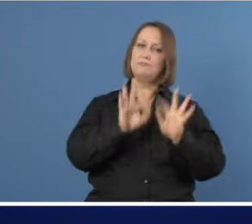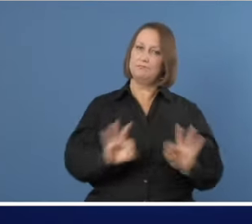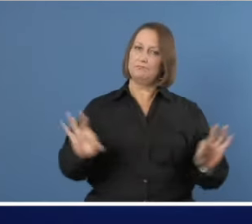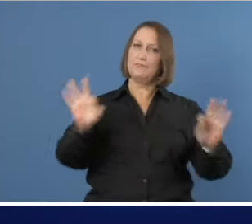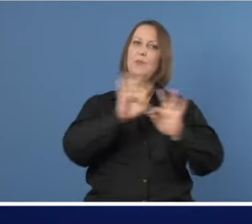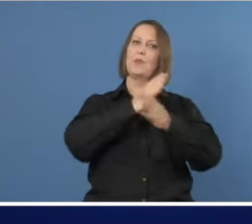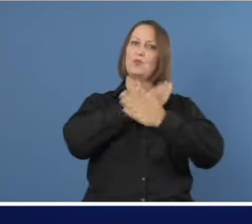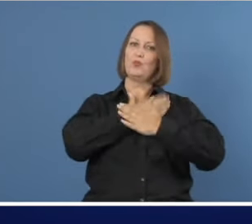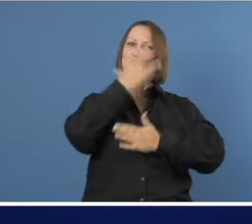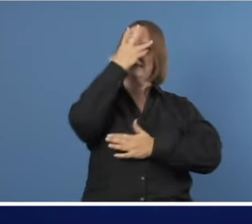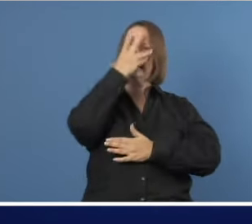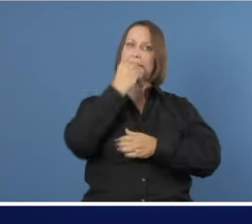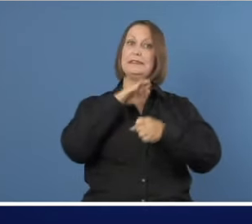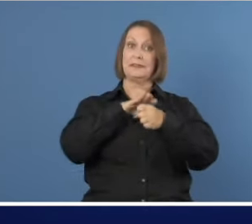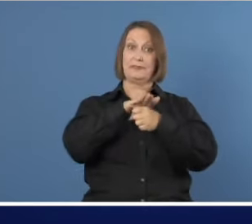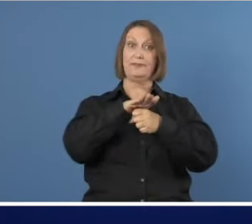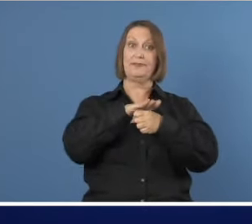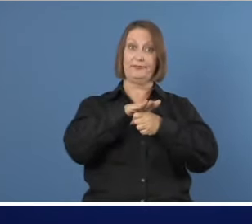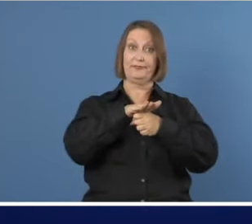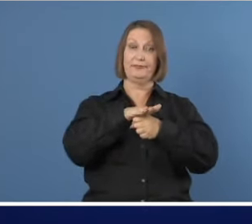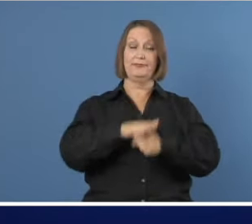Get enough rest.